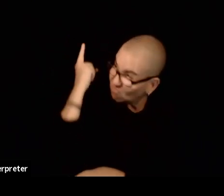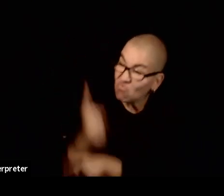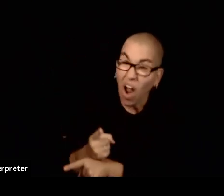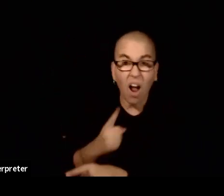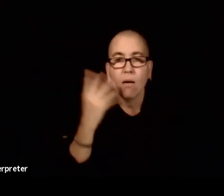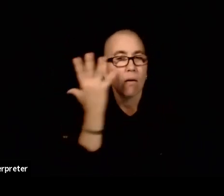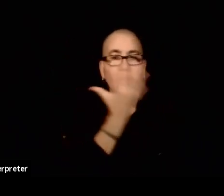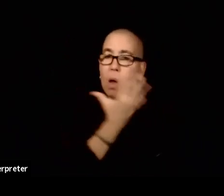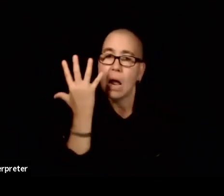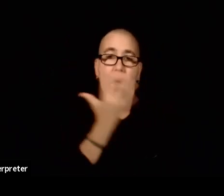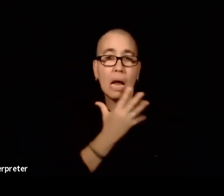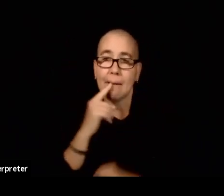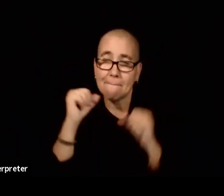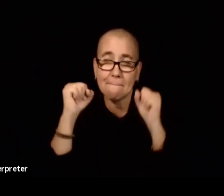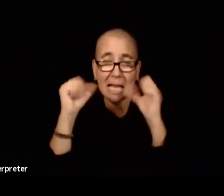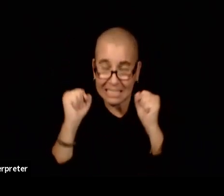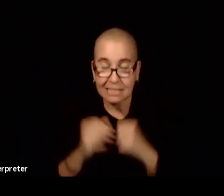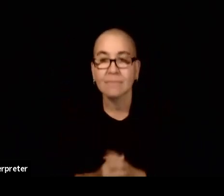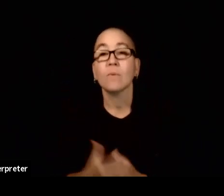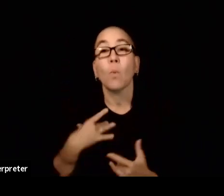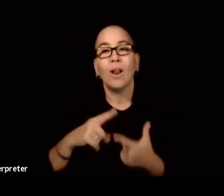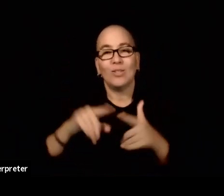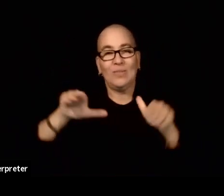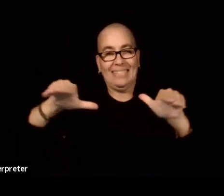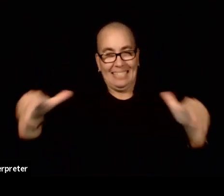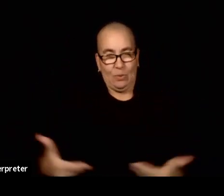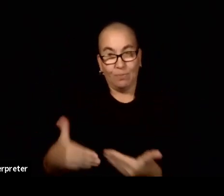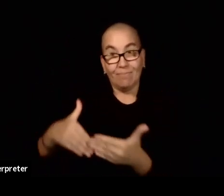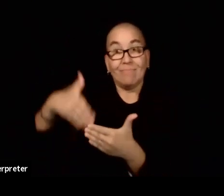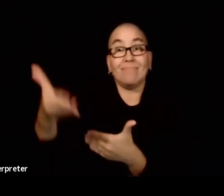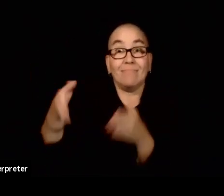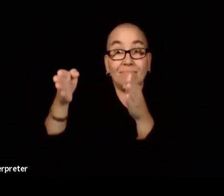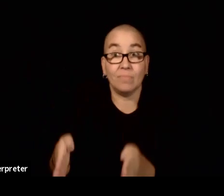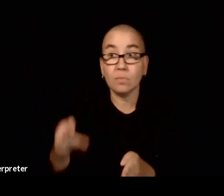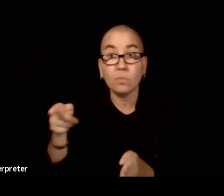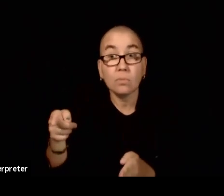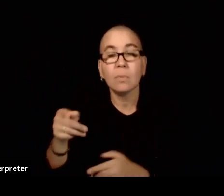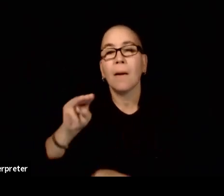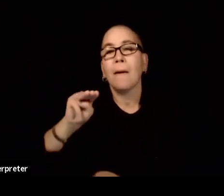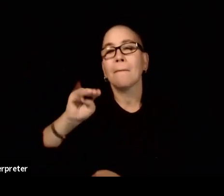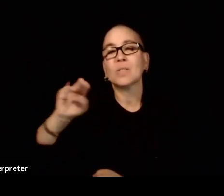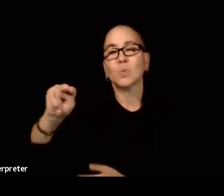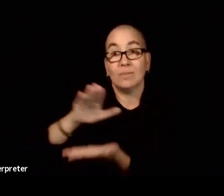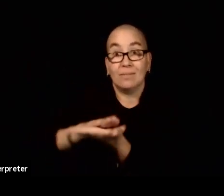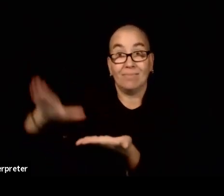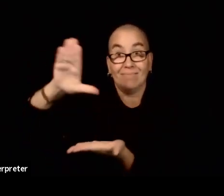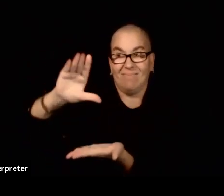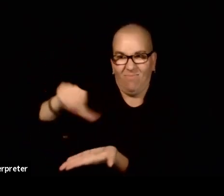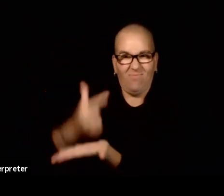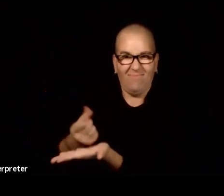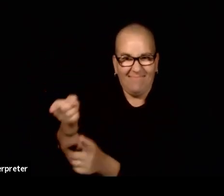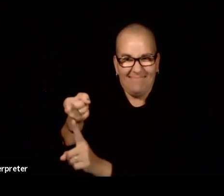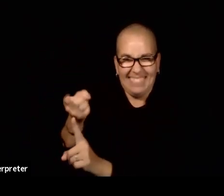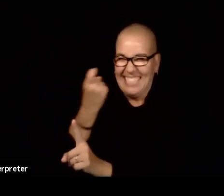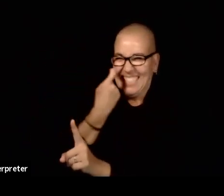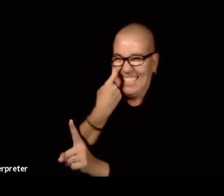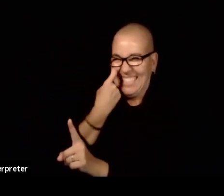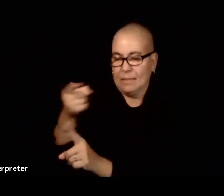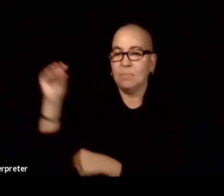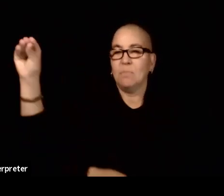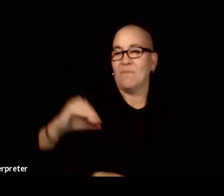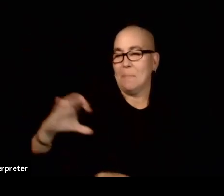I understand it, Brendan, you're a Minnesota college grad who recently came back to Minnesota after having been in